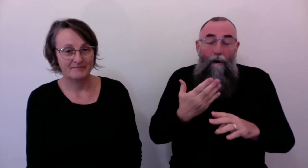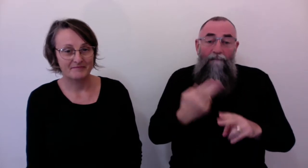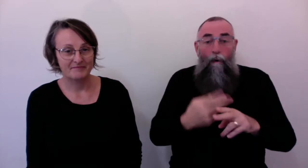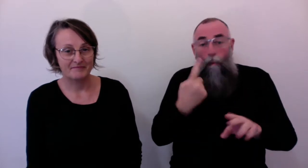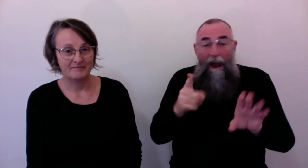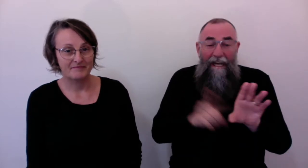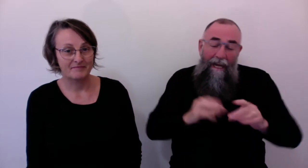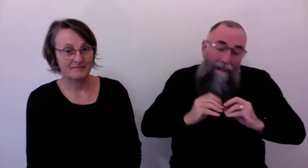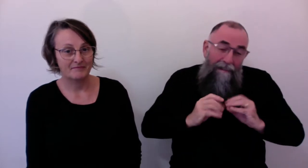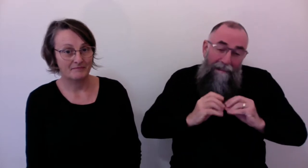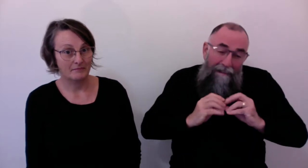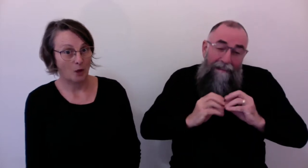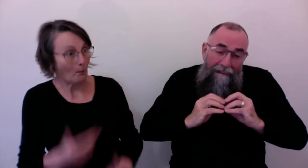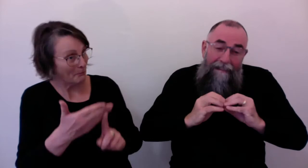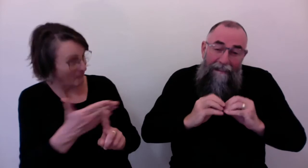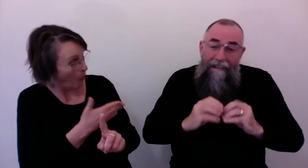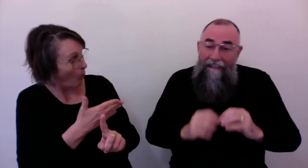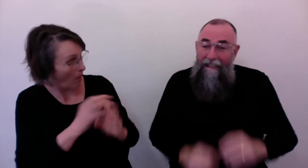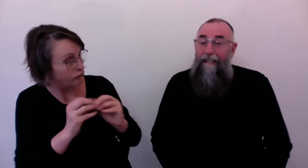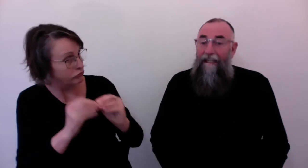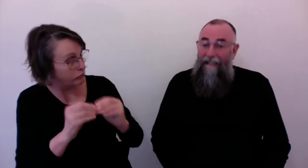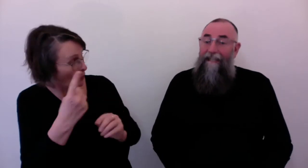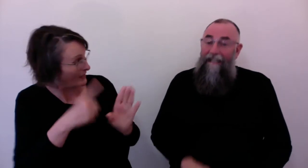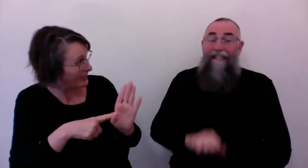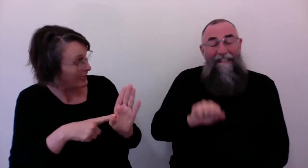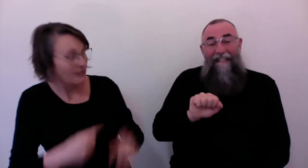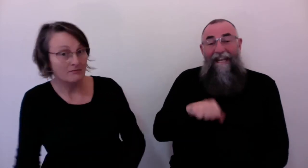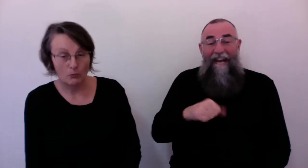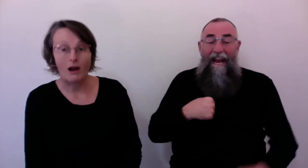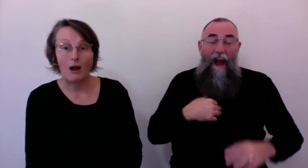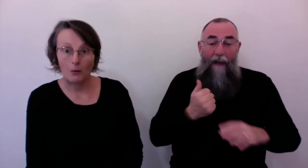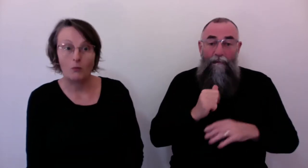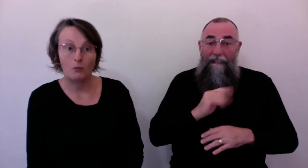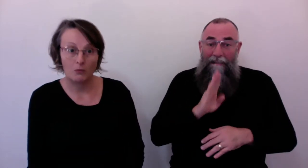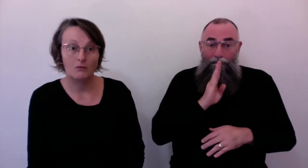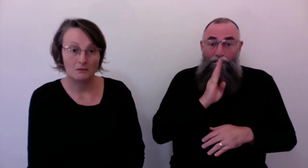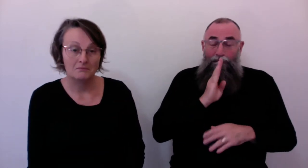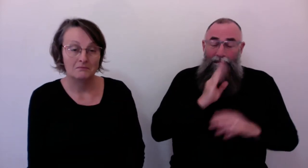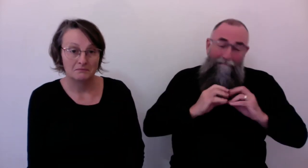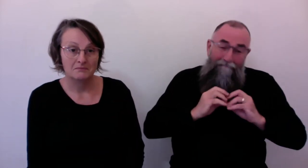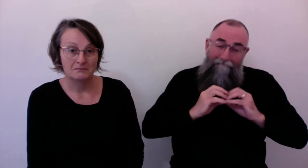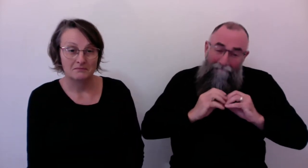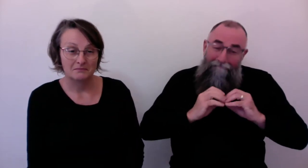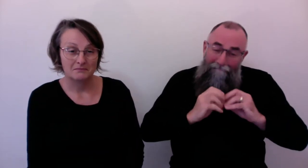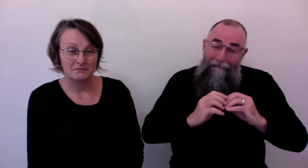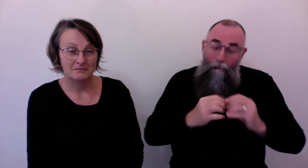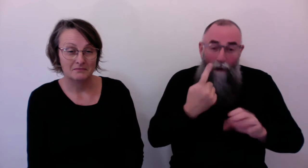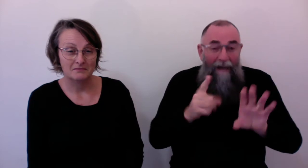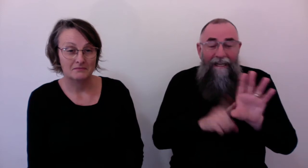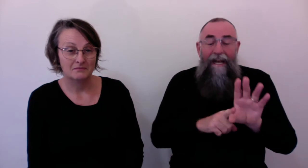happened. Yeah, we worked on it for a year. So I had to keep it a secret for a year because I knew about it. And the audition, when I did the